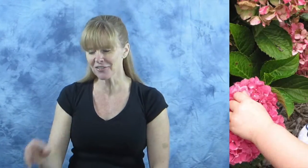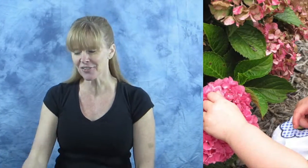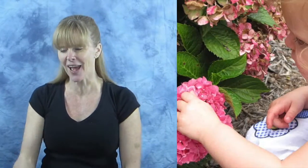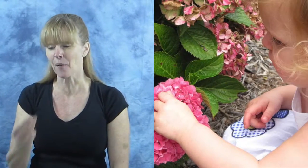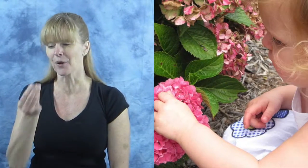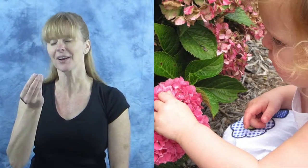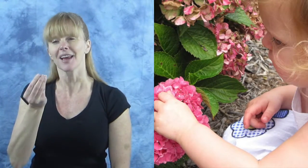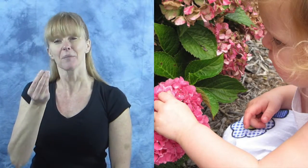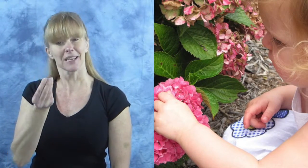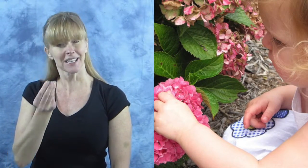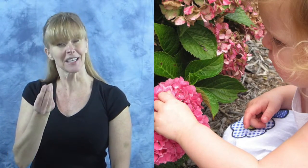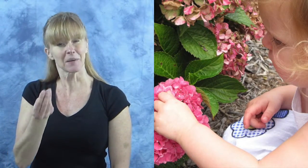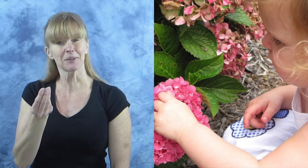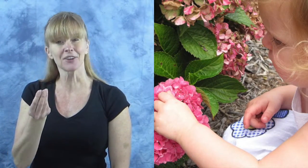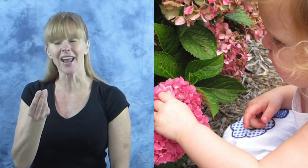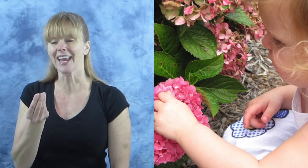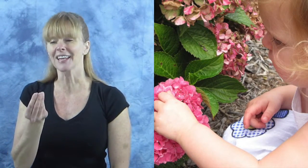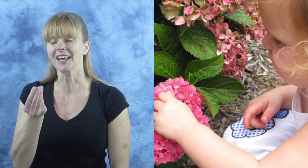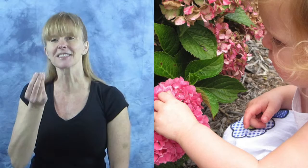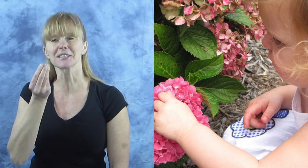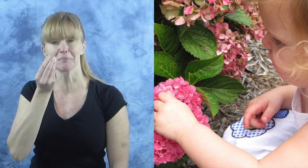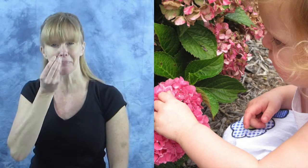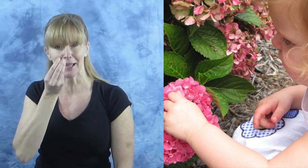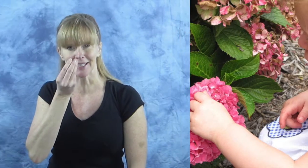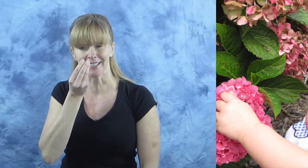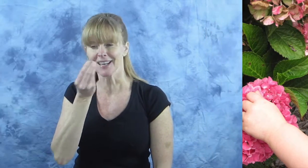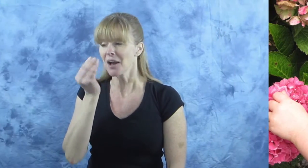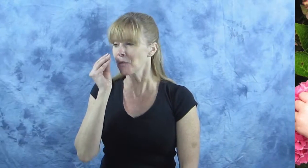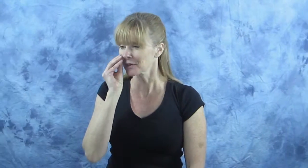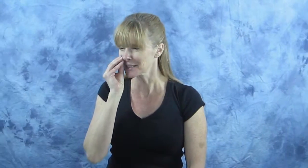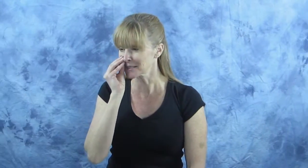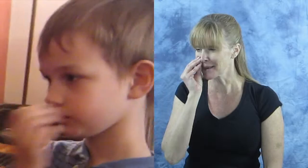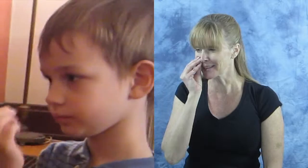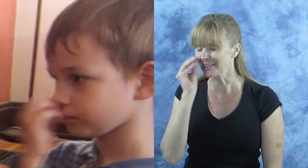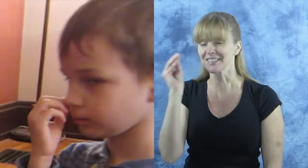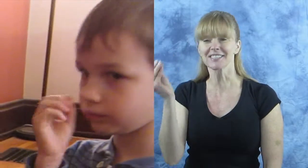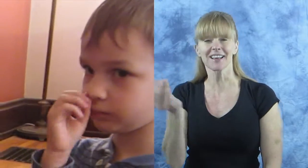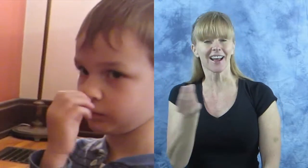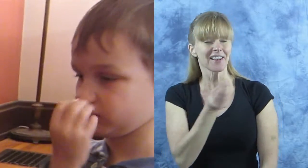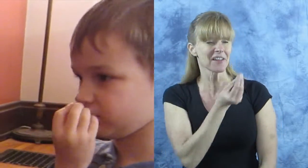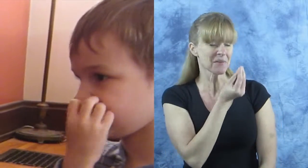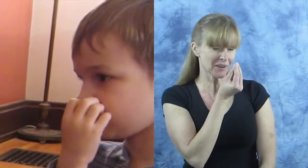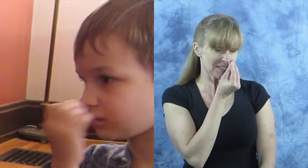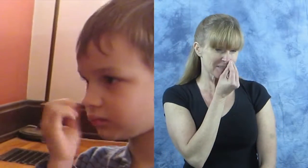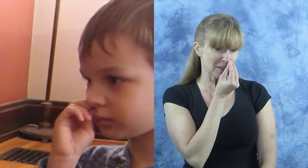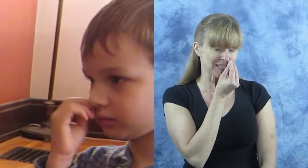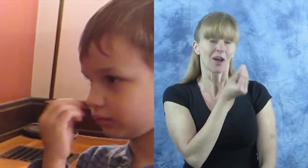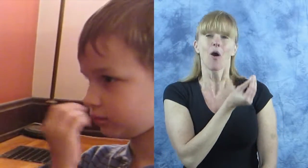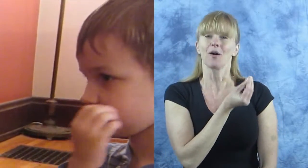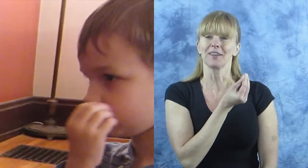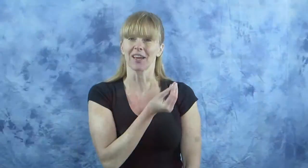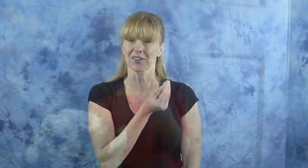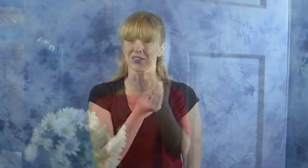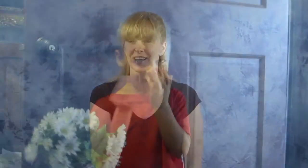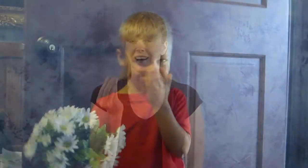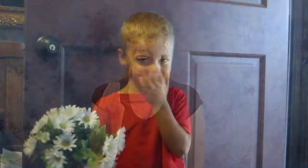a FLOWER, picking it up in your hand and smelling it. We're going to smell it on this side then we're going to smell it on the other side.